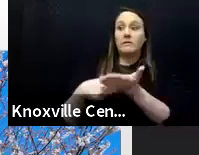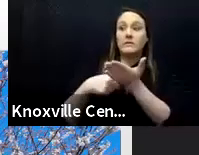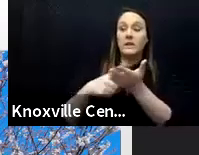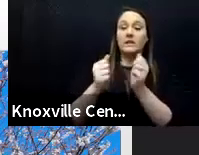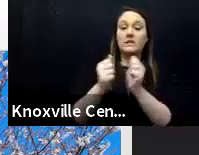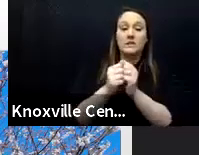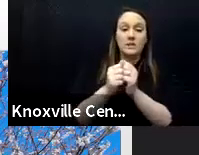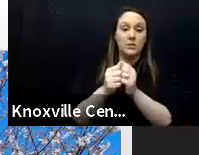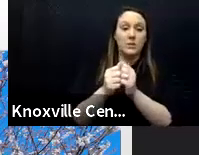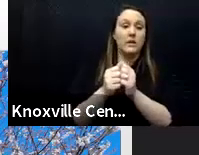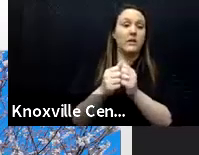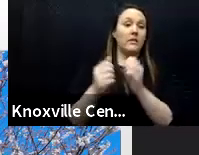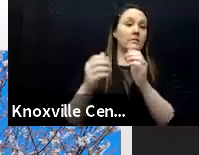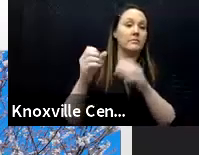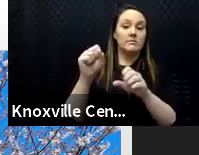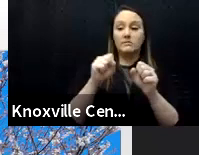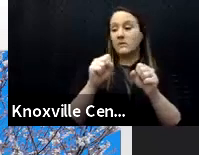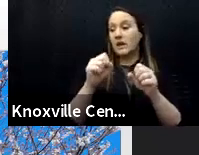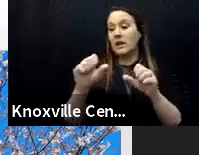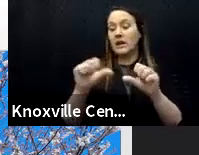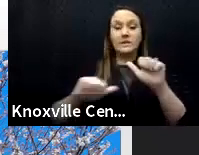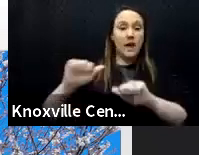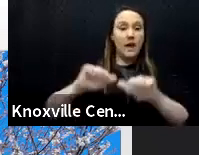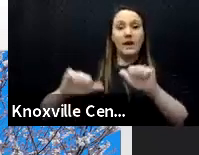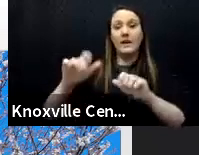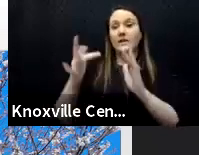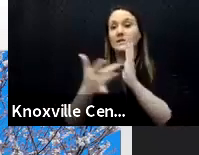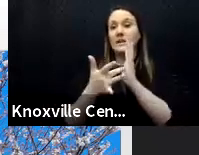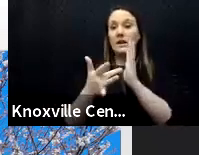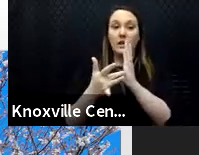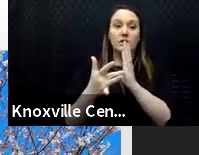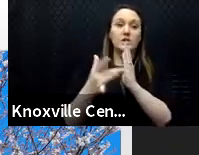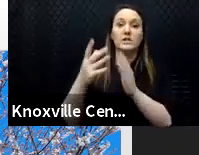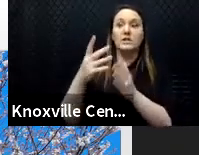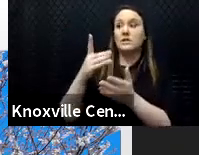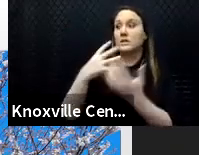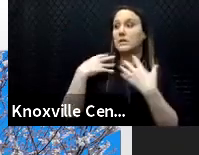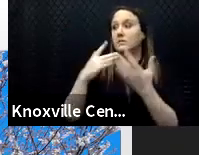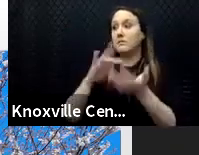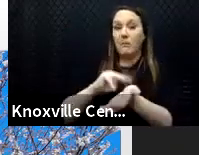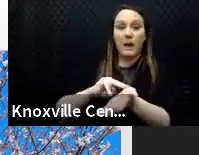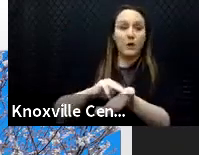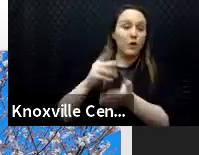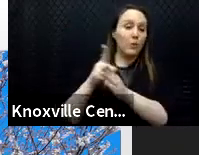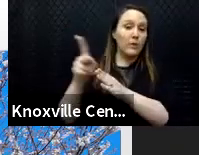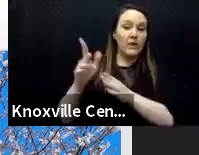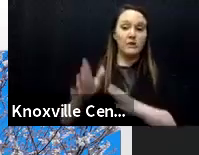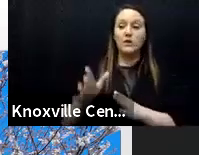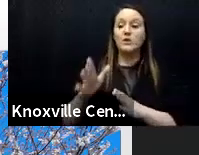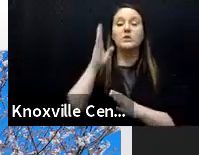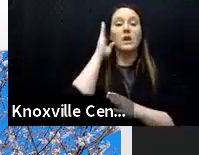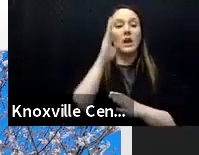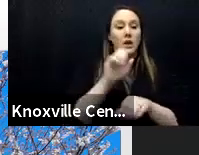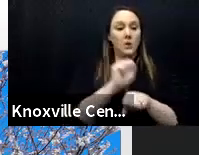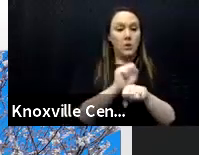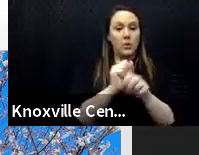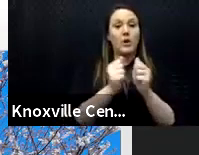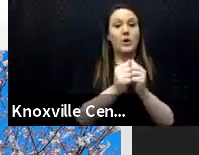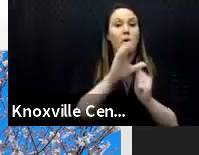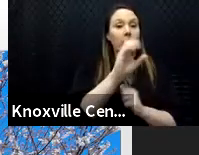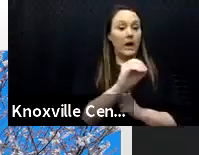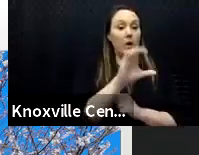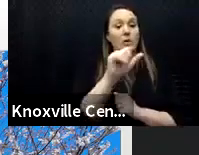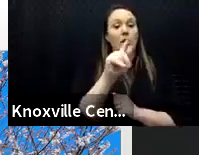in science and technology. Those decisions are not made in a vacuum and will be made in collaboration with county and city